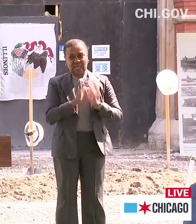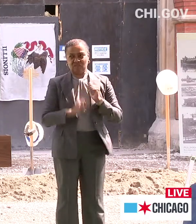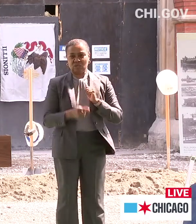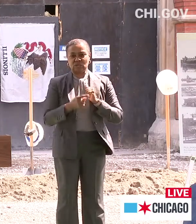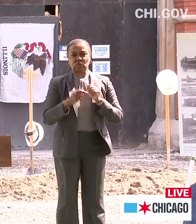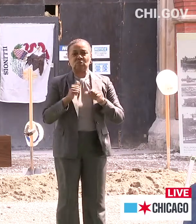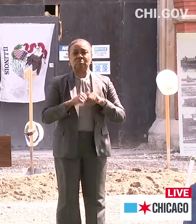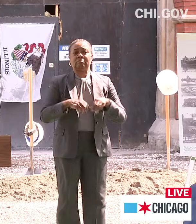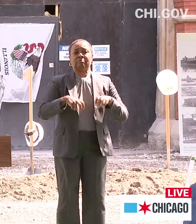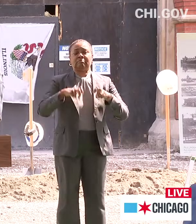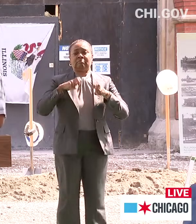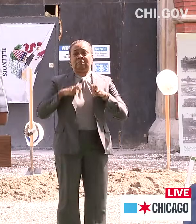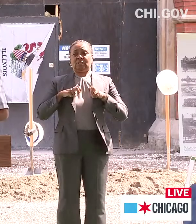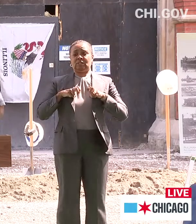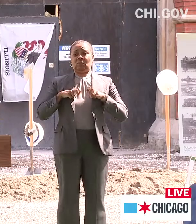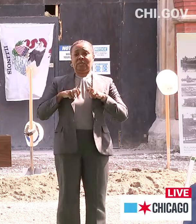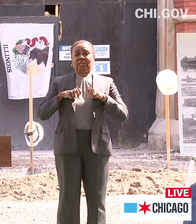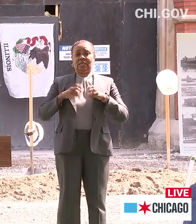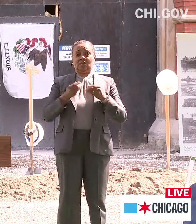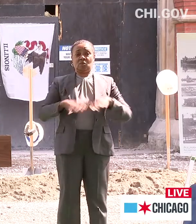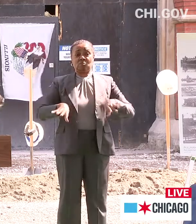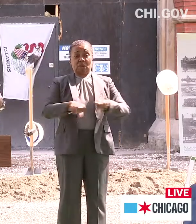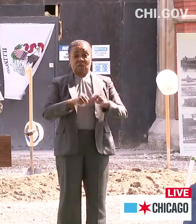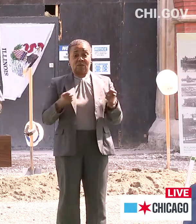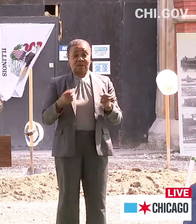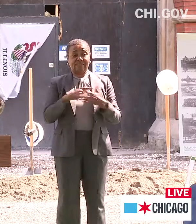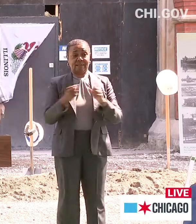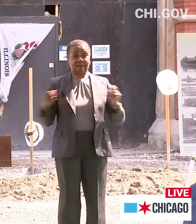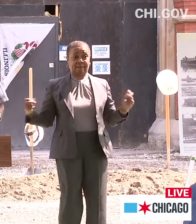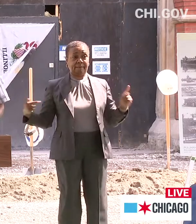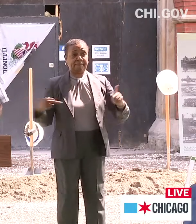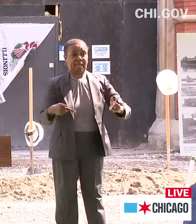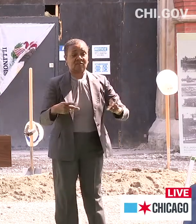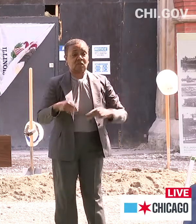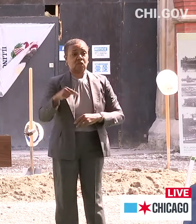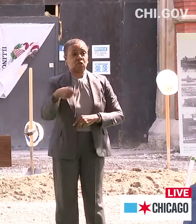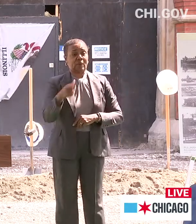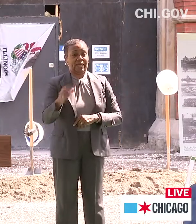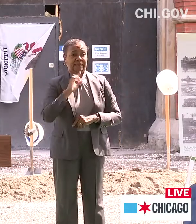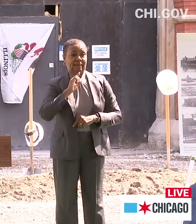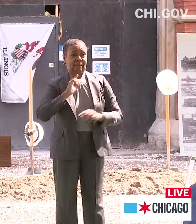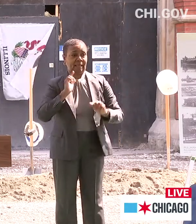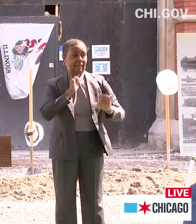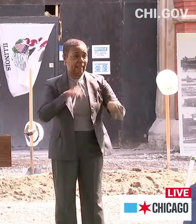to step back so we can break ground, and then after that, we'll come back for Q&A.